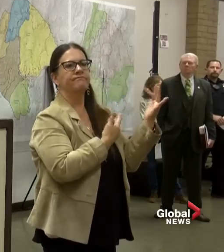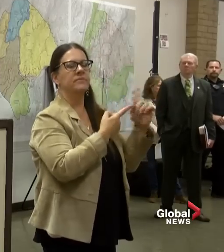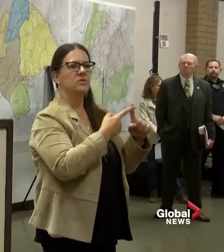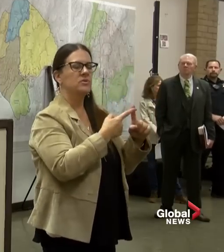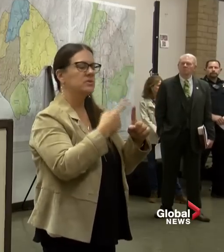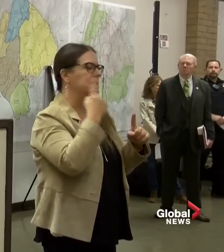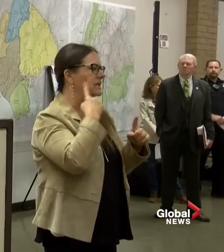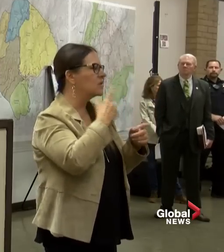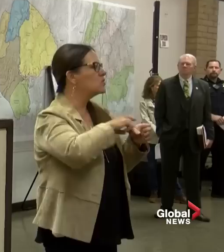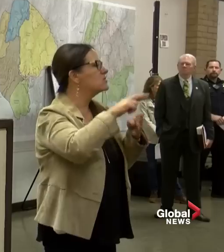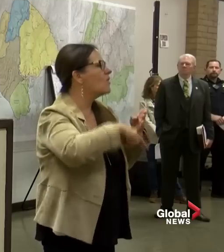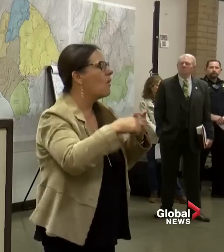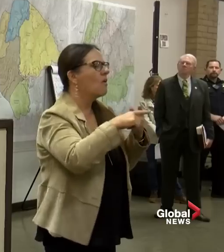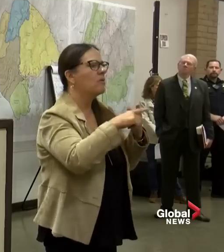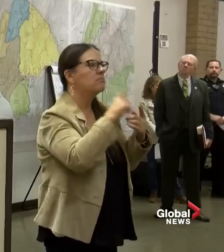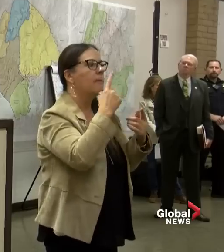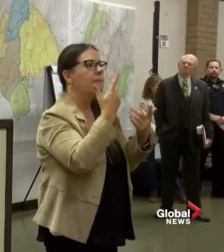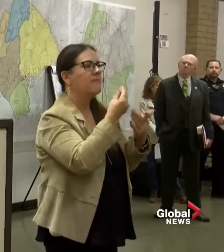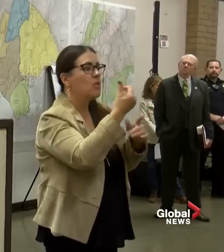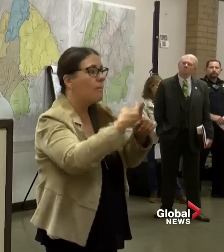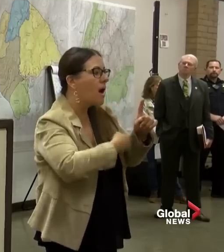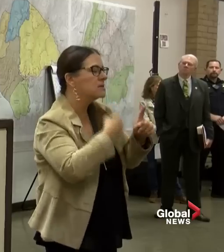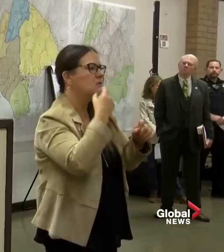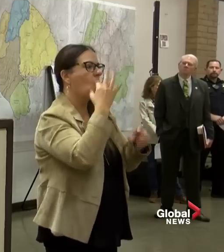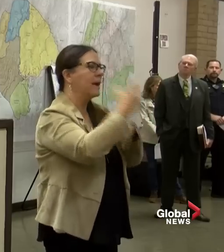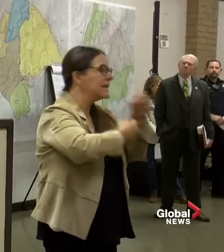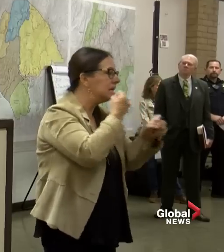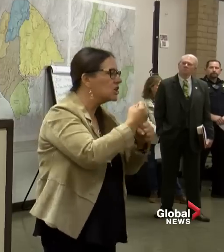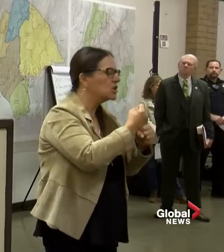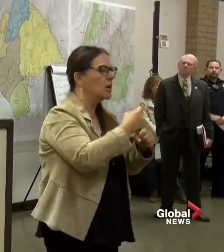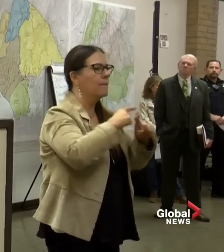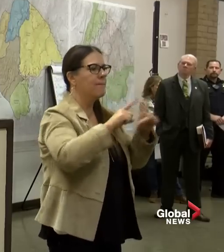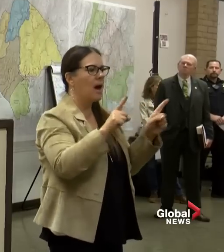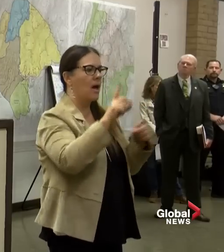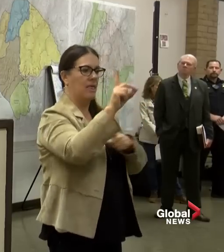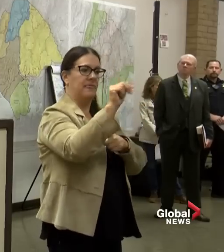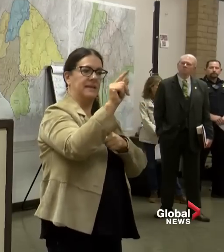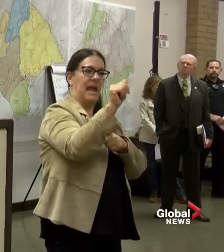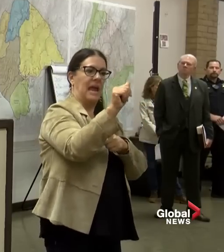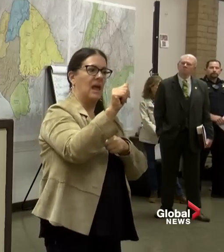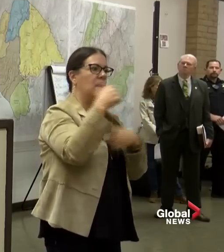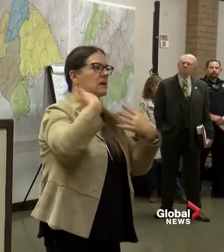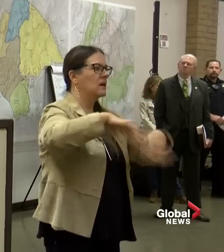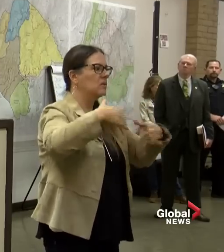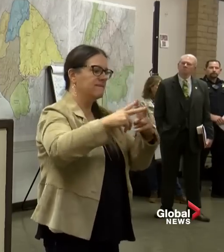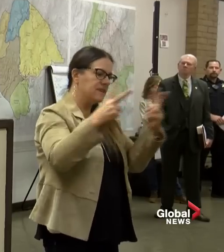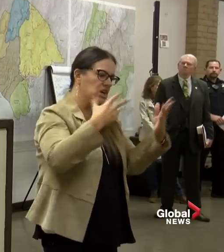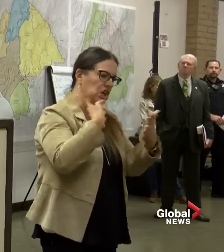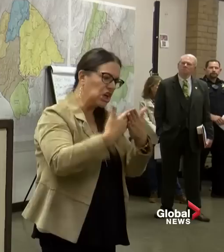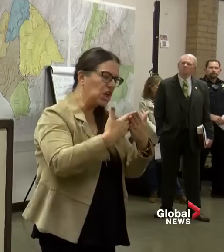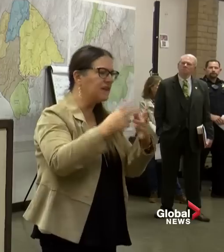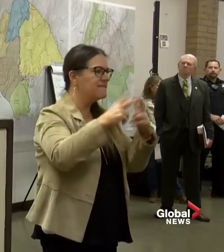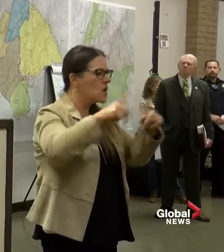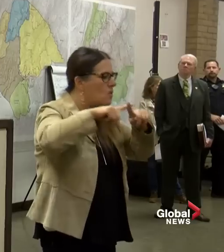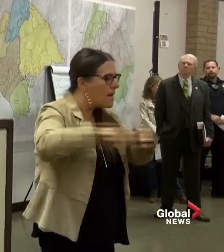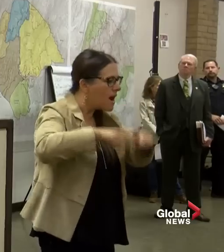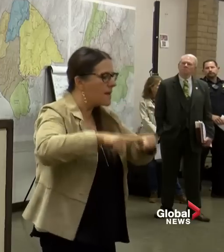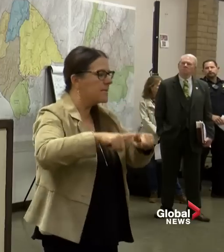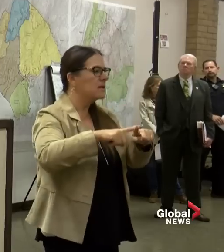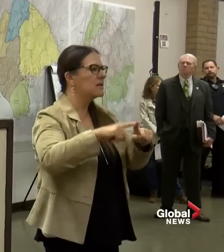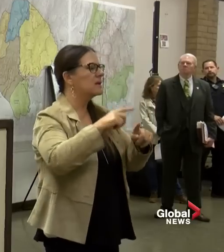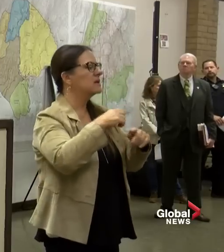back. But the data, the evidence was so good, so reliable, so